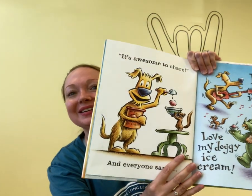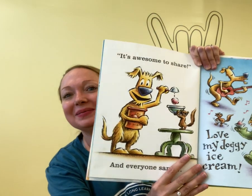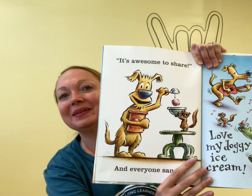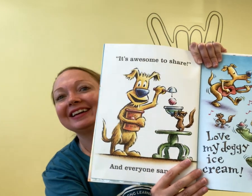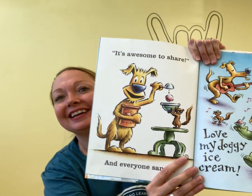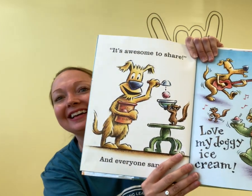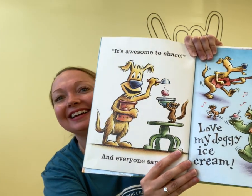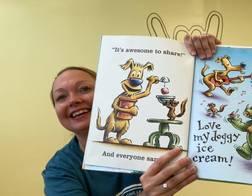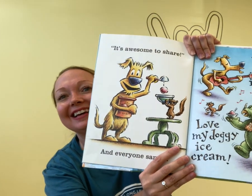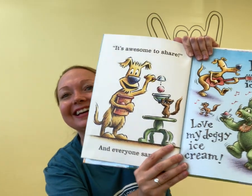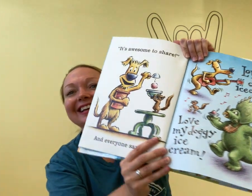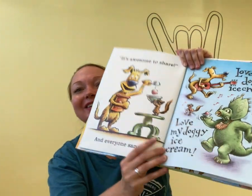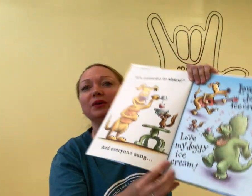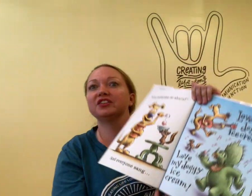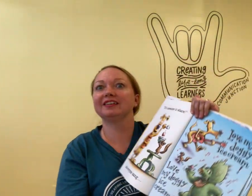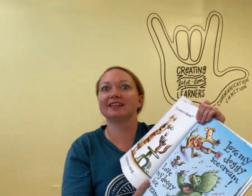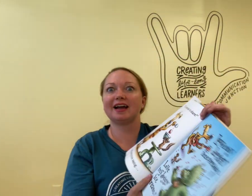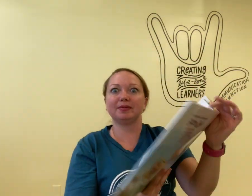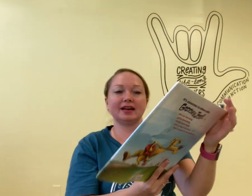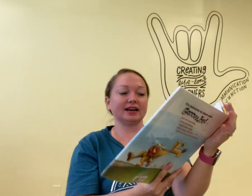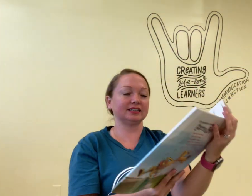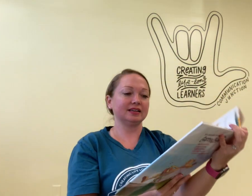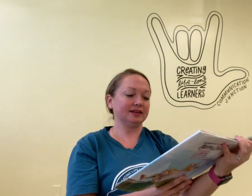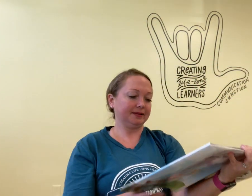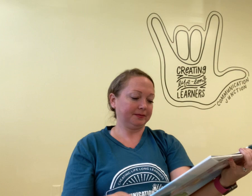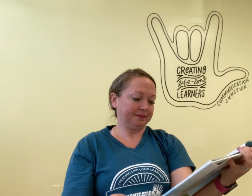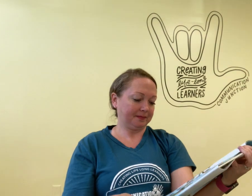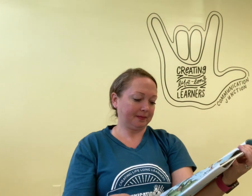cream. And what do you think is gonna happen next?